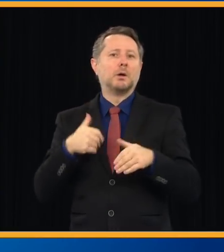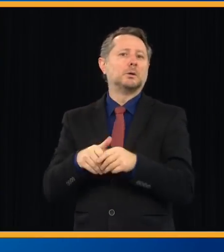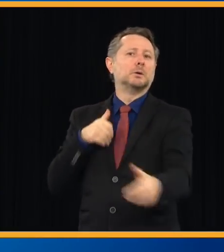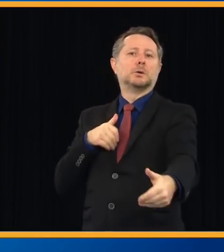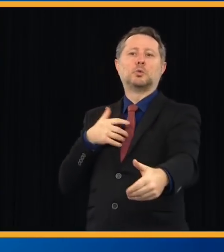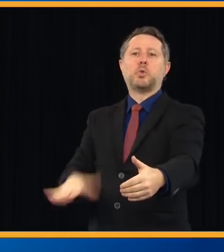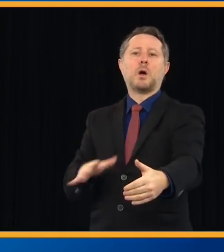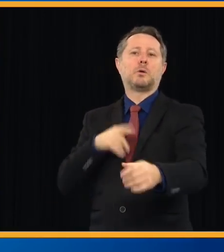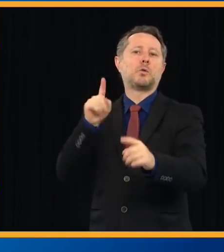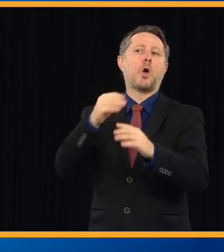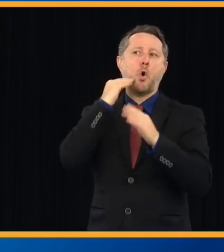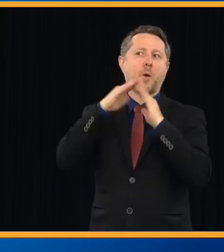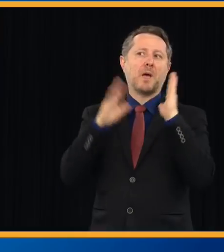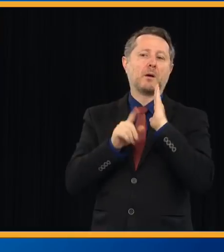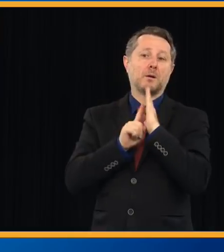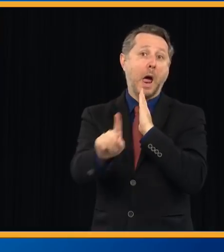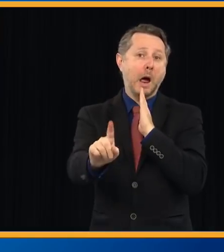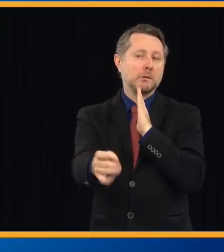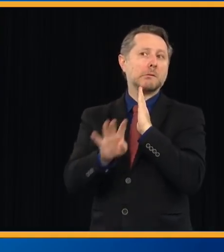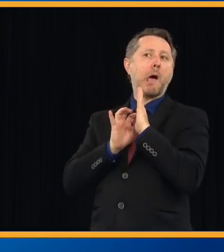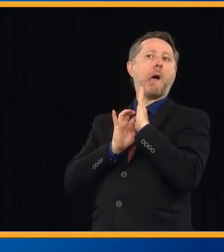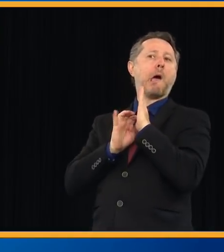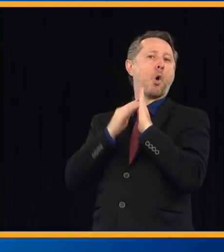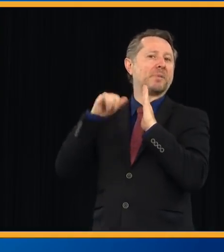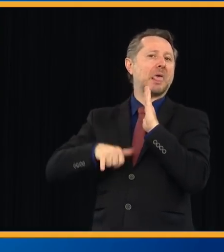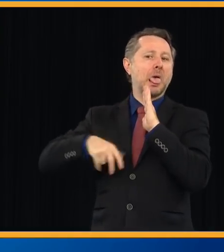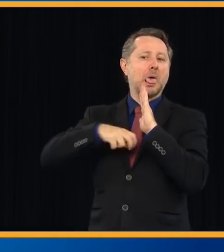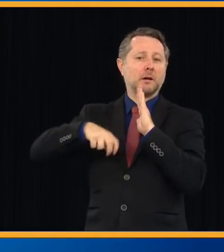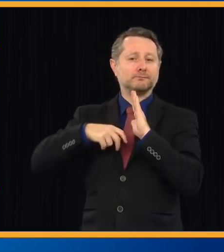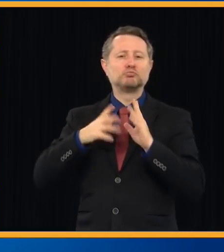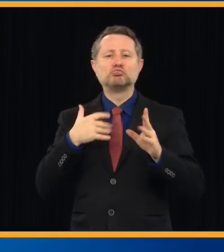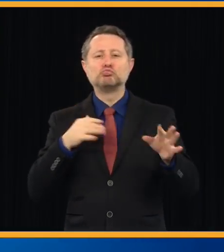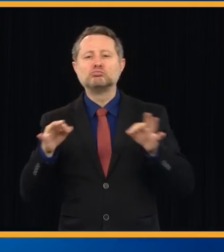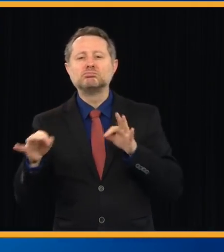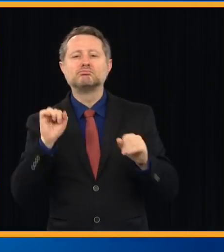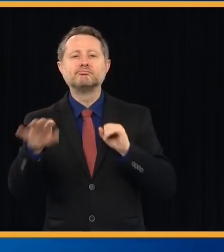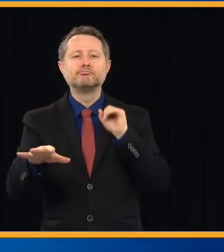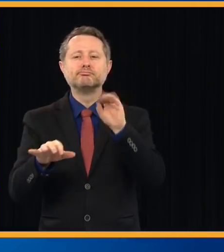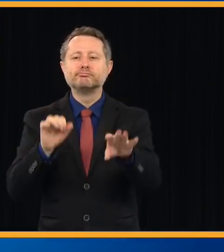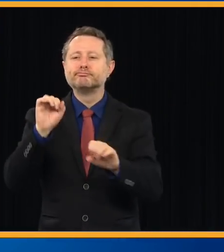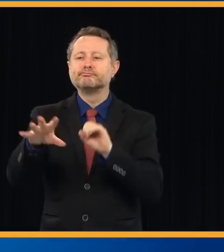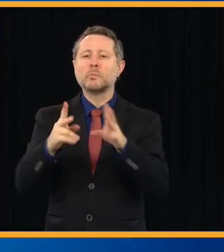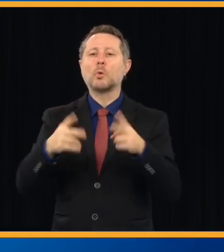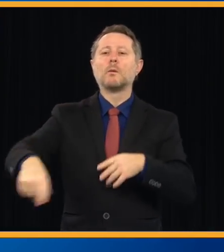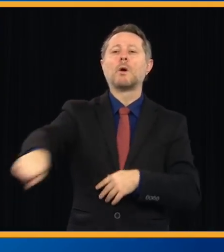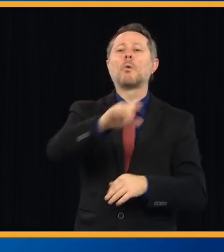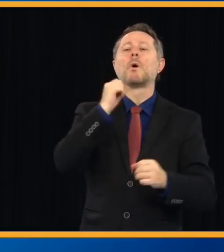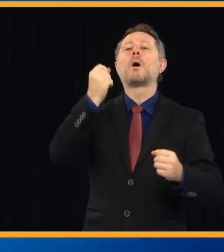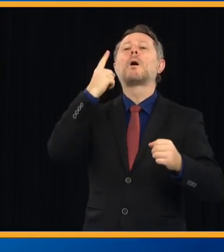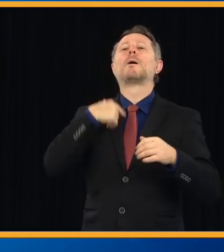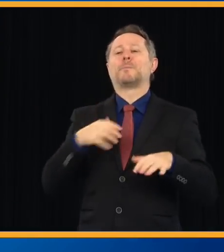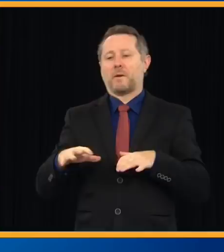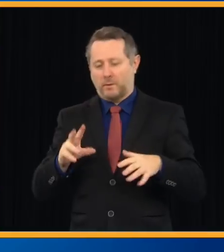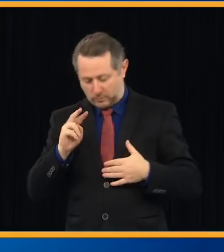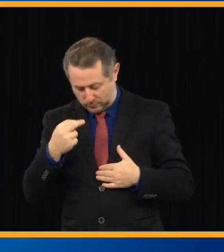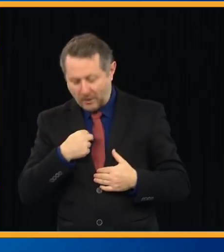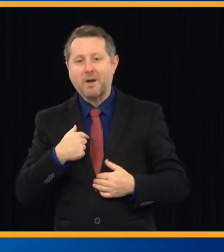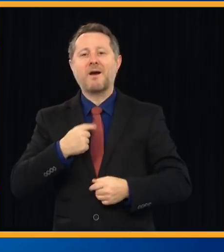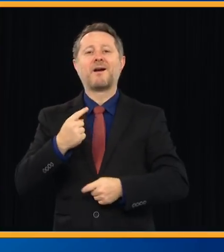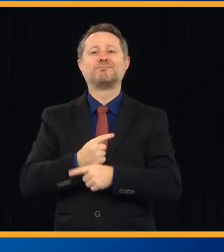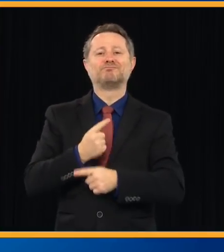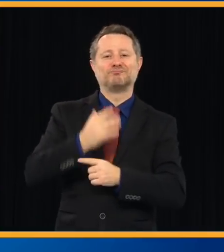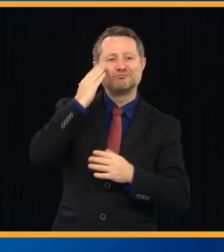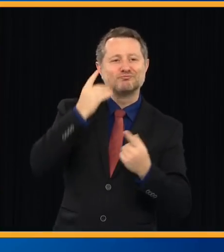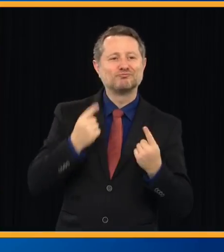house. But you need to communicate the facts so people act responsibly. How do you do that in a